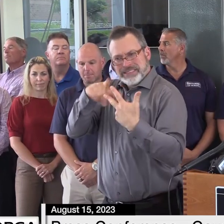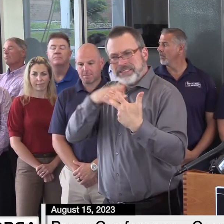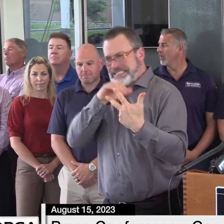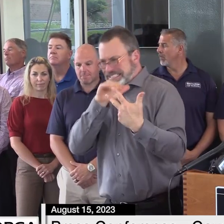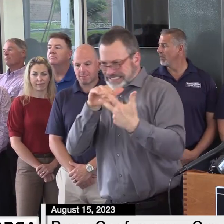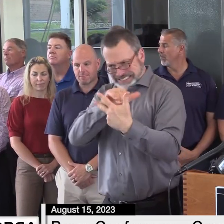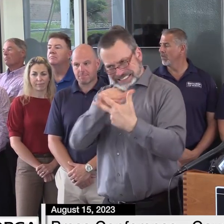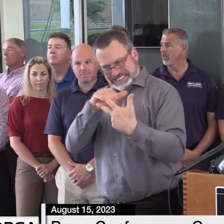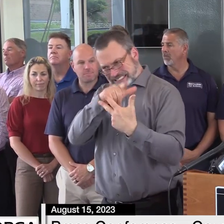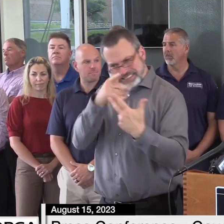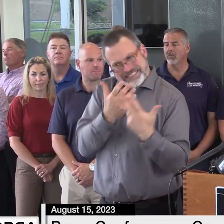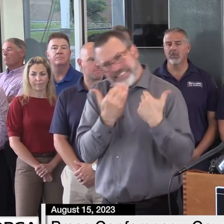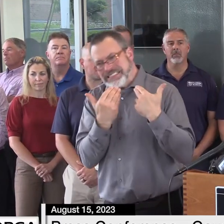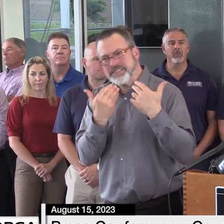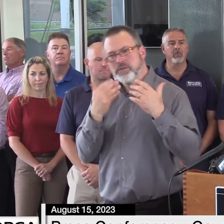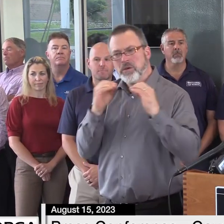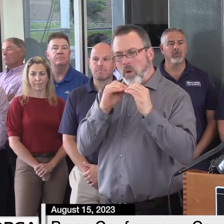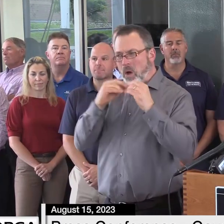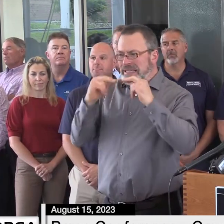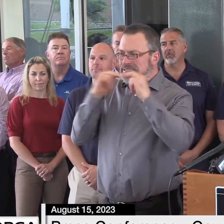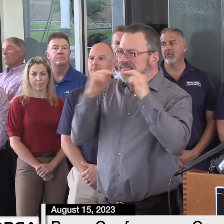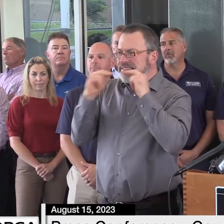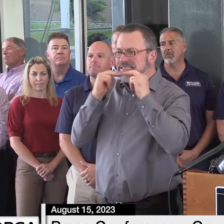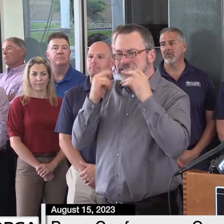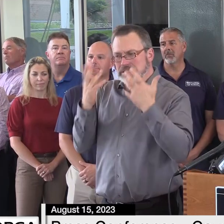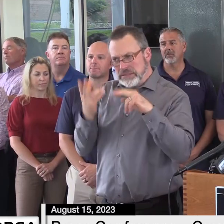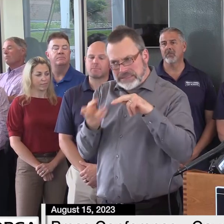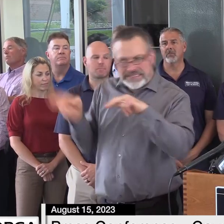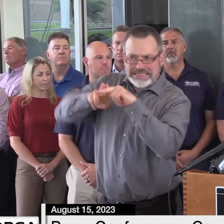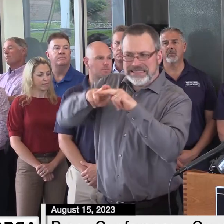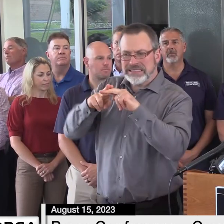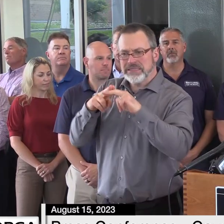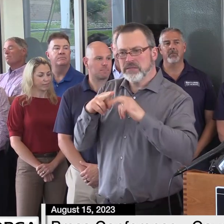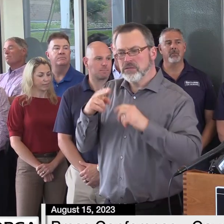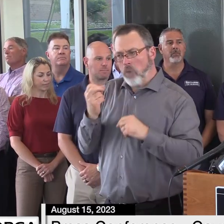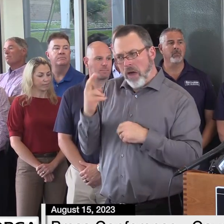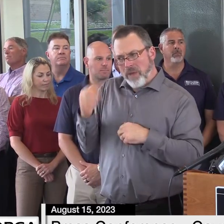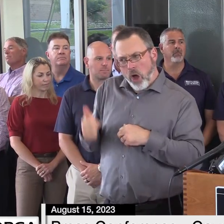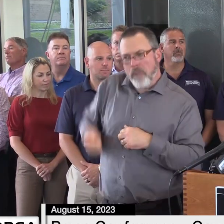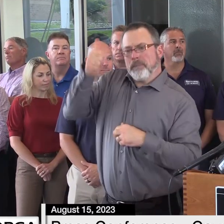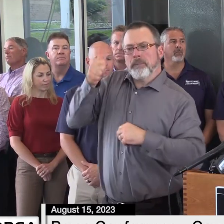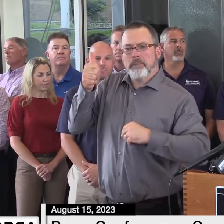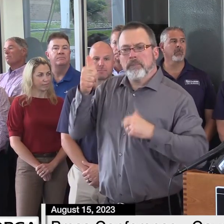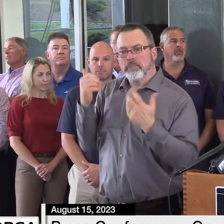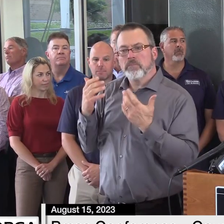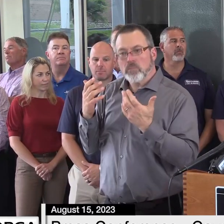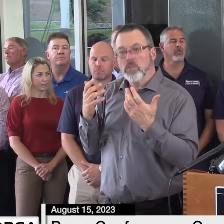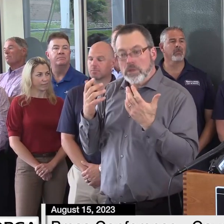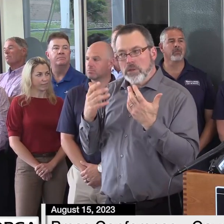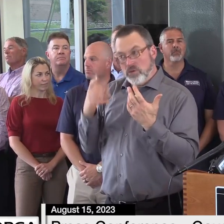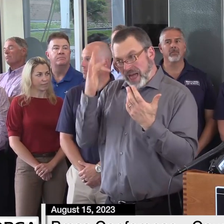more resources, dollars, to take care of some other ongoing needs.